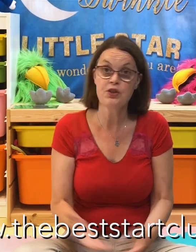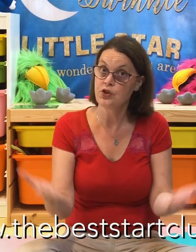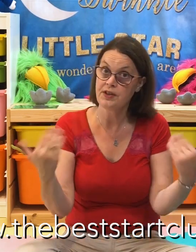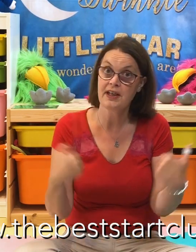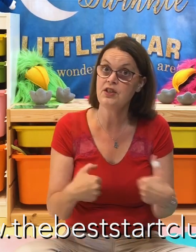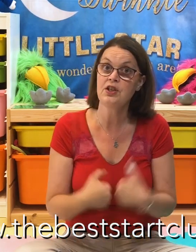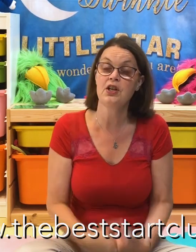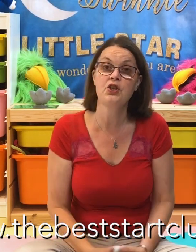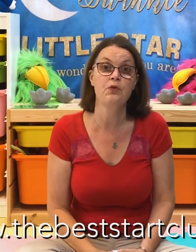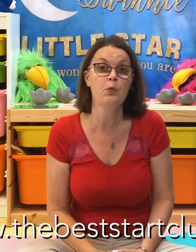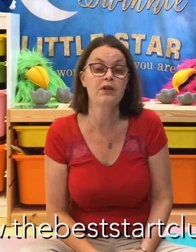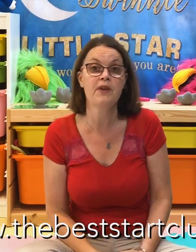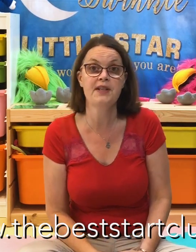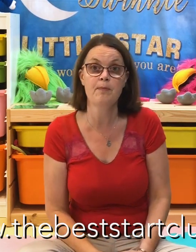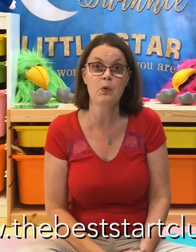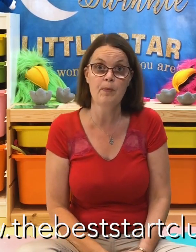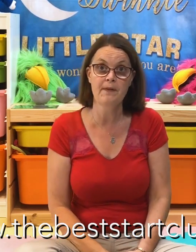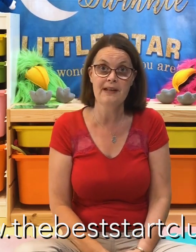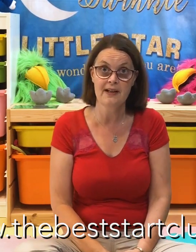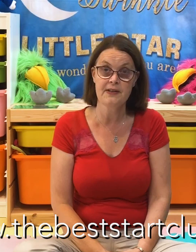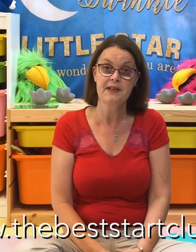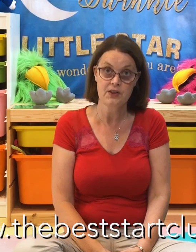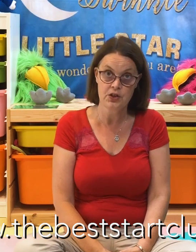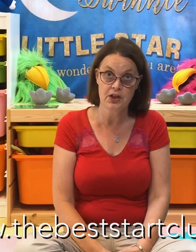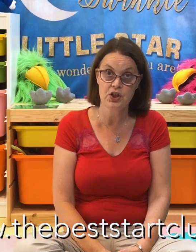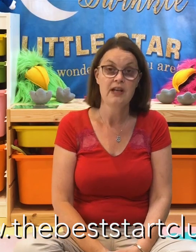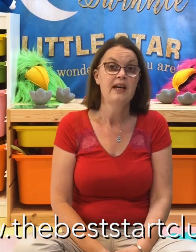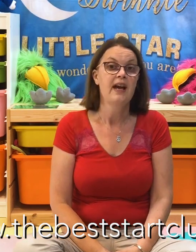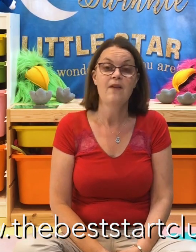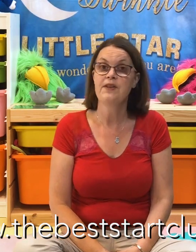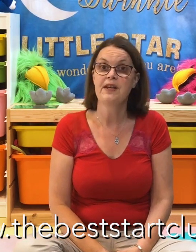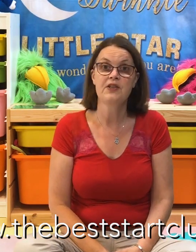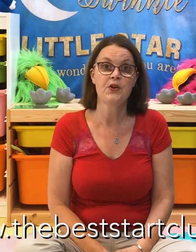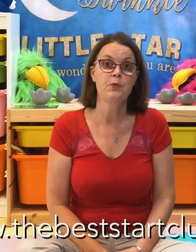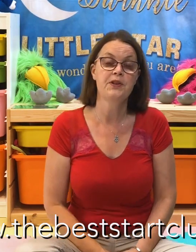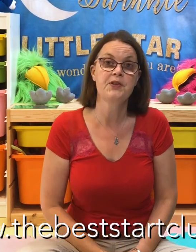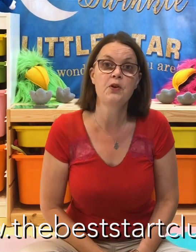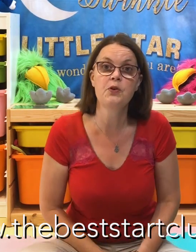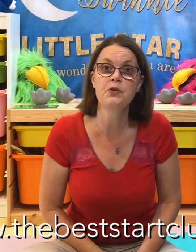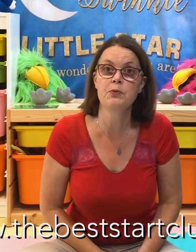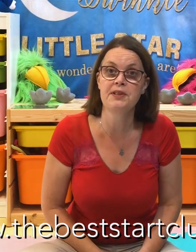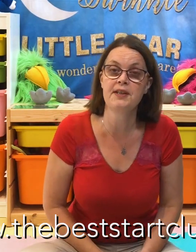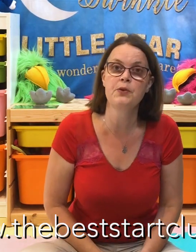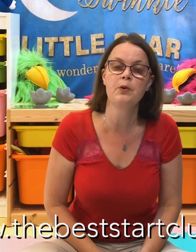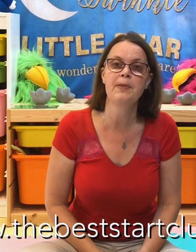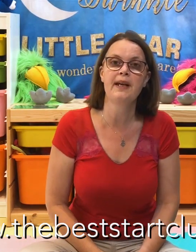just get in touch. Or if you want to find out more about the classes, get in touch. Everything is done with songs, with sensory play,